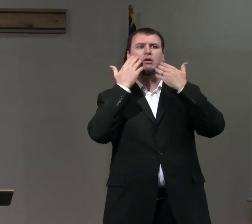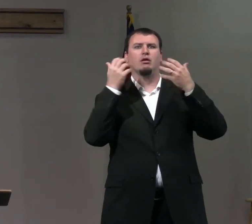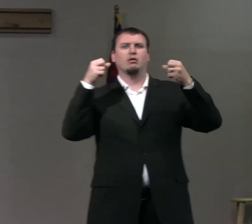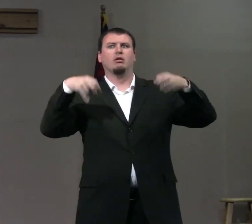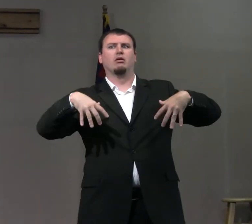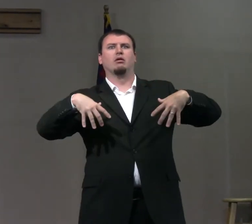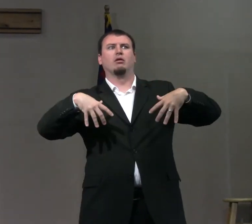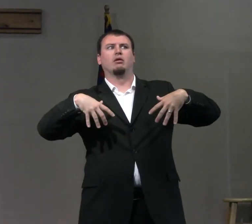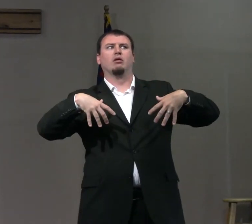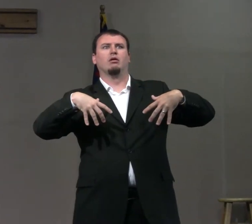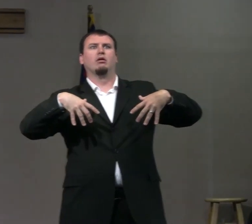stuck